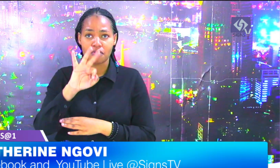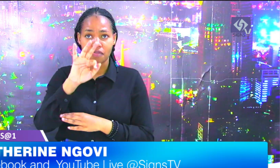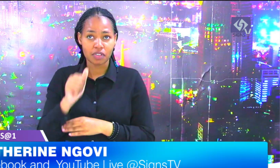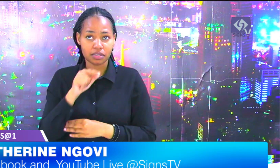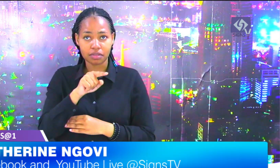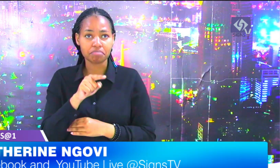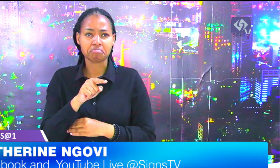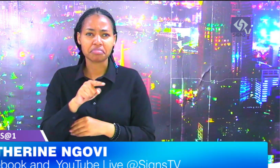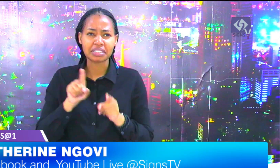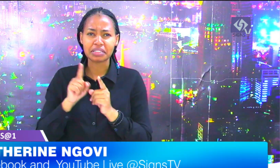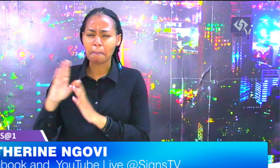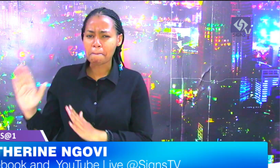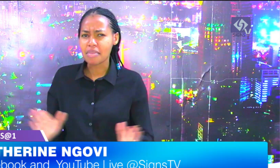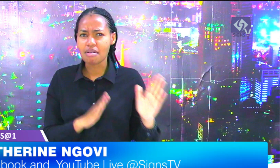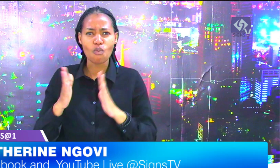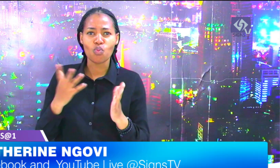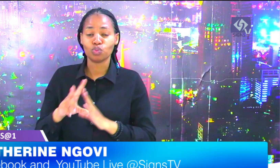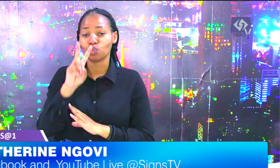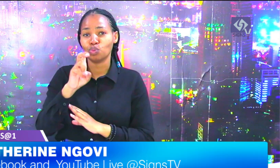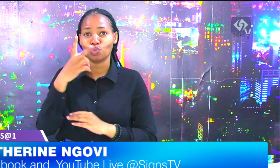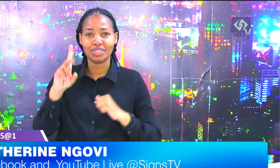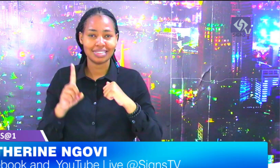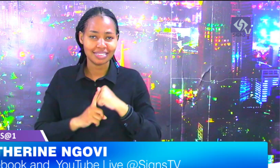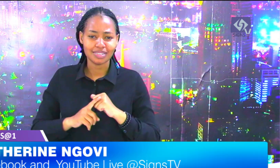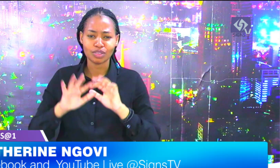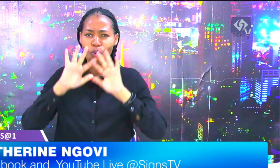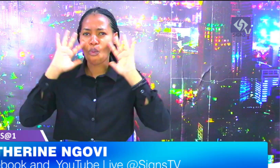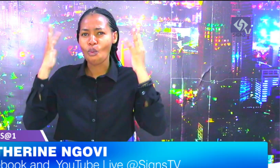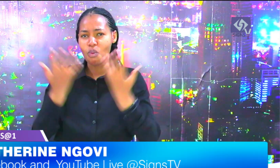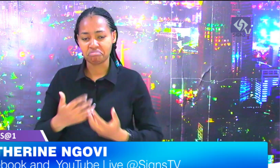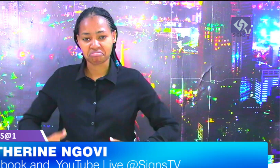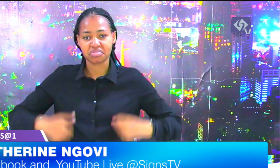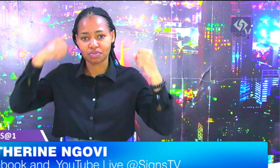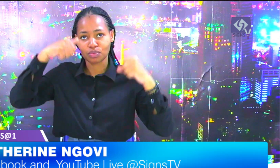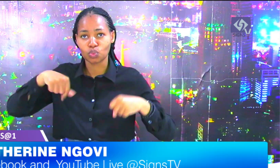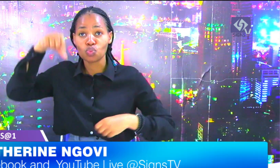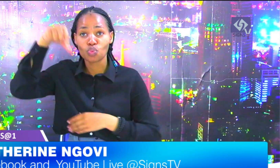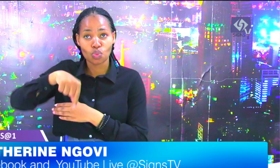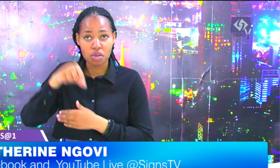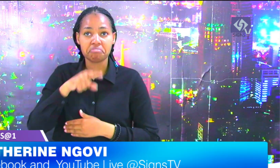7th before facing South Sudan in Nairobi 5 days later.